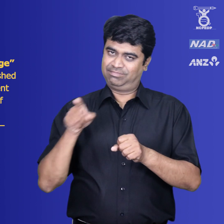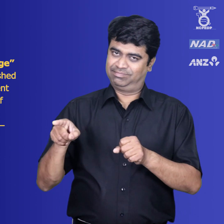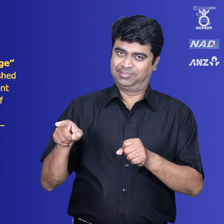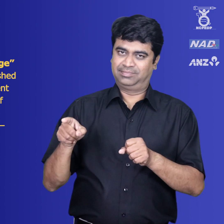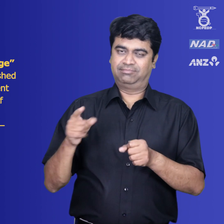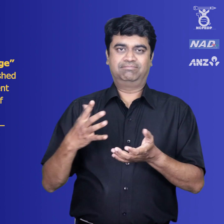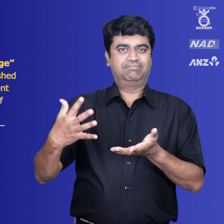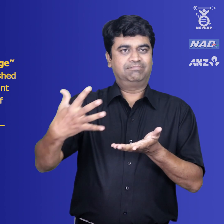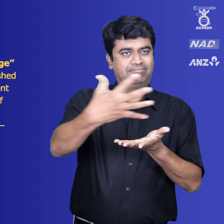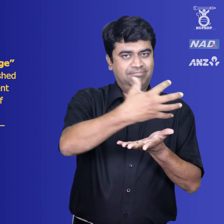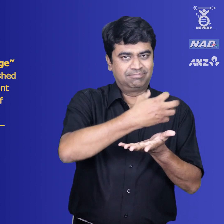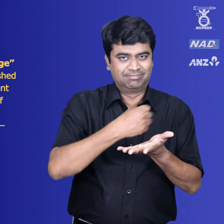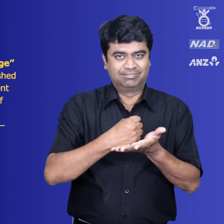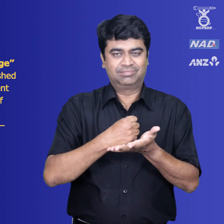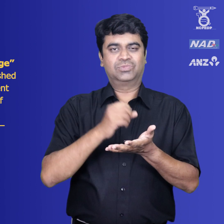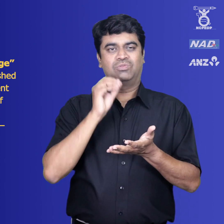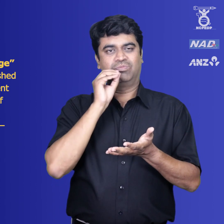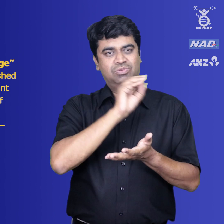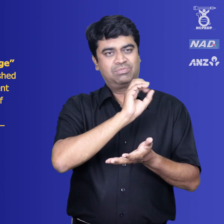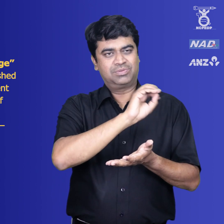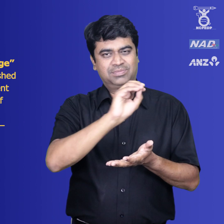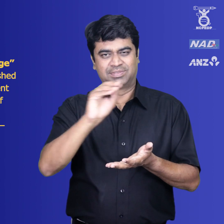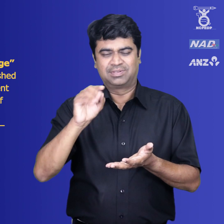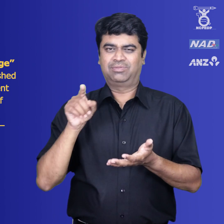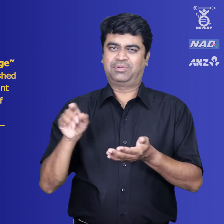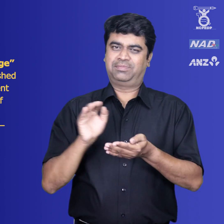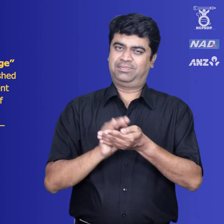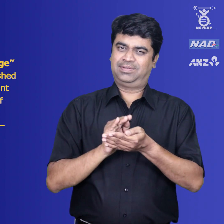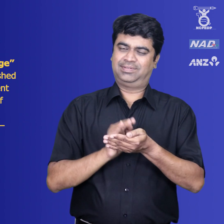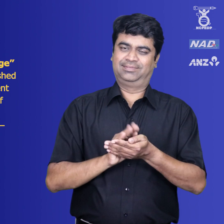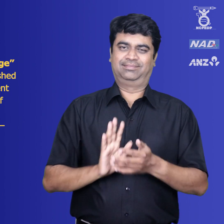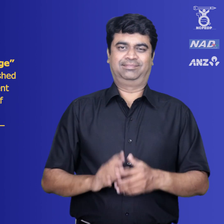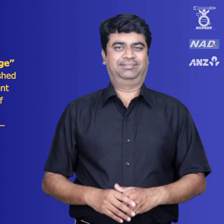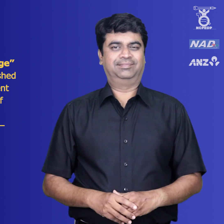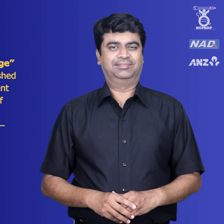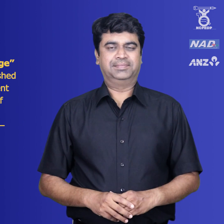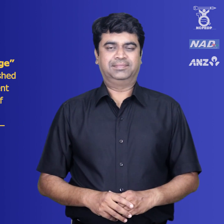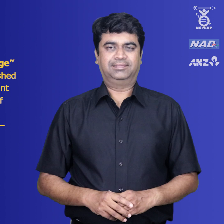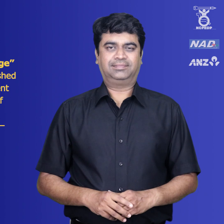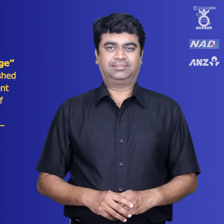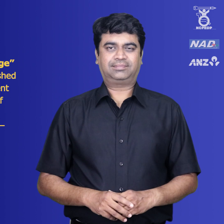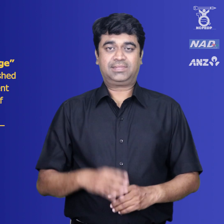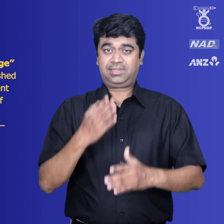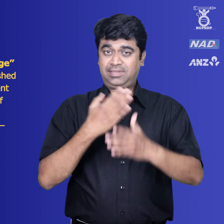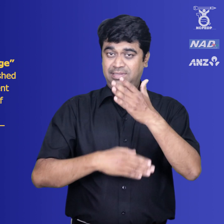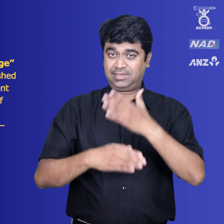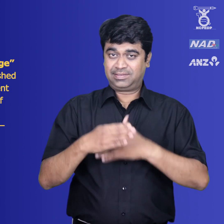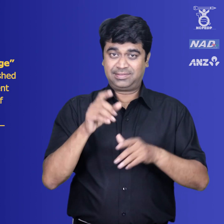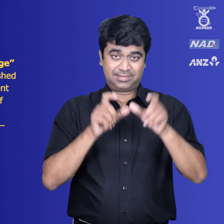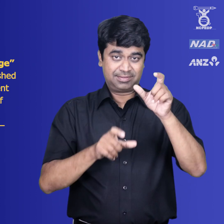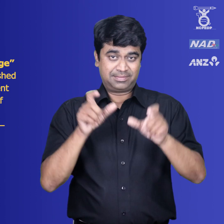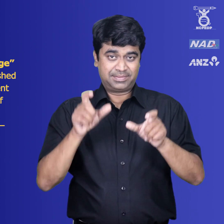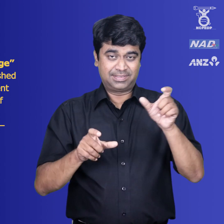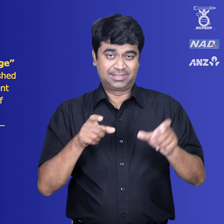government for the collection and furnishing of information either by keeping of registers or